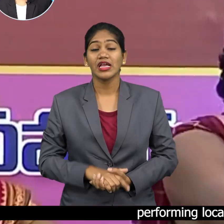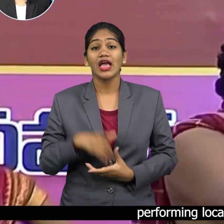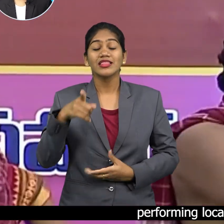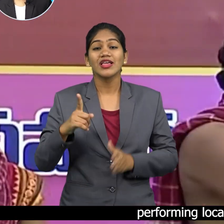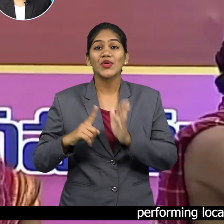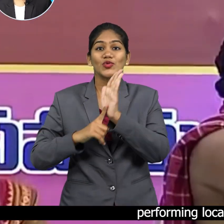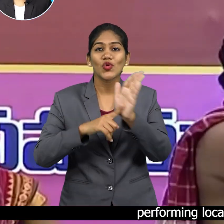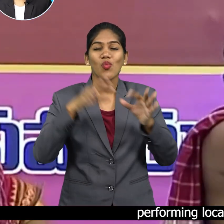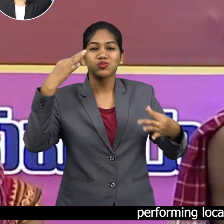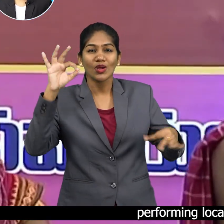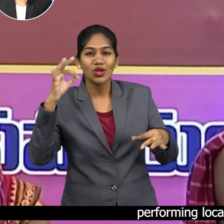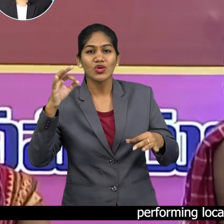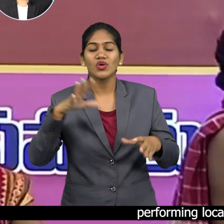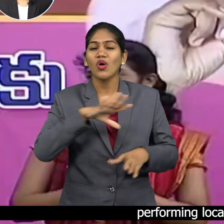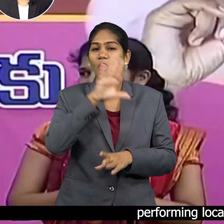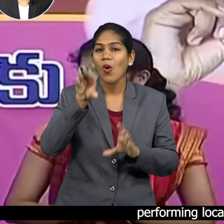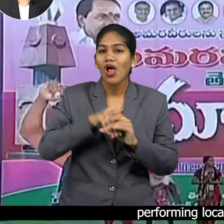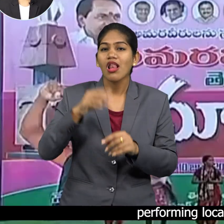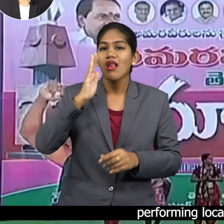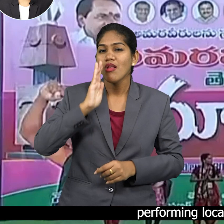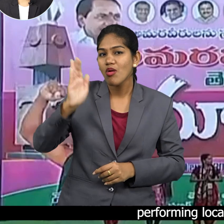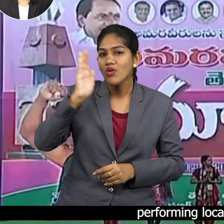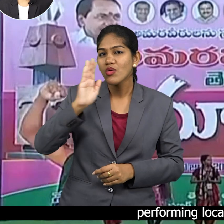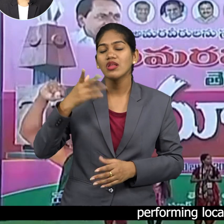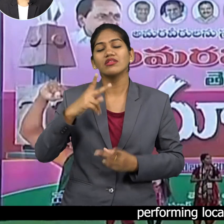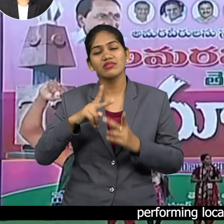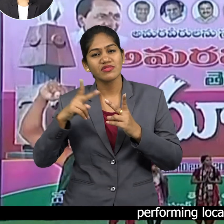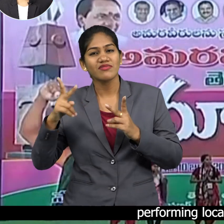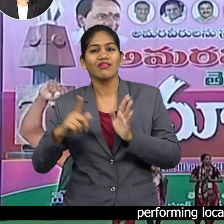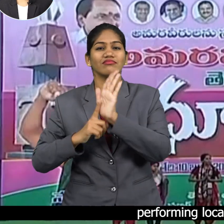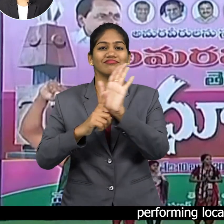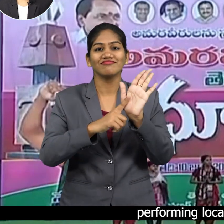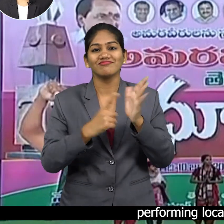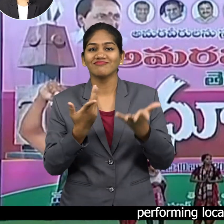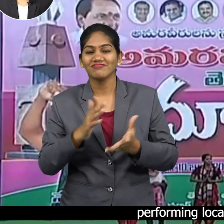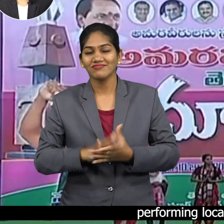Performing local songs and dances.